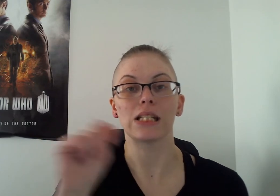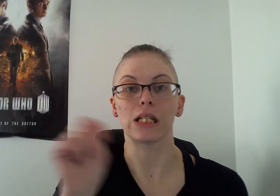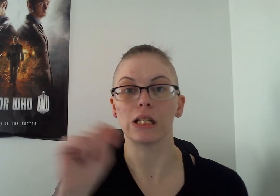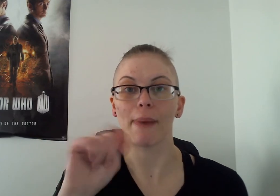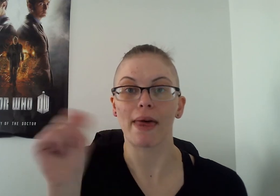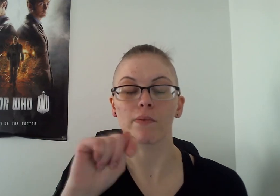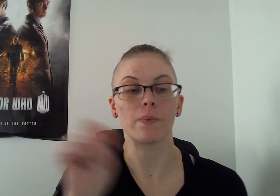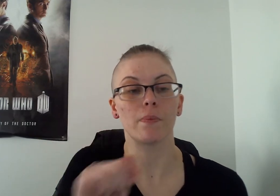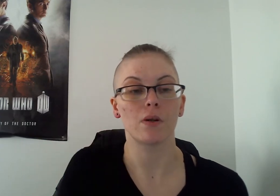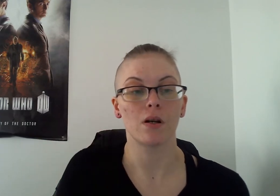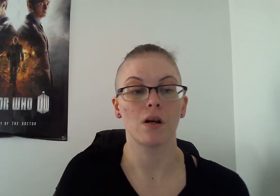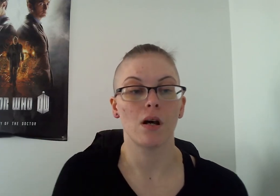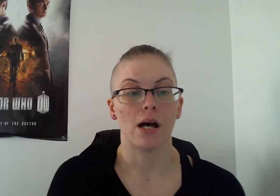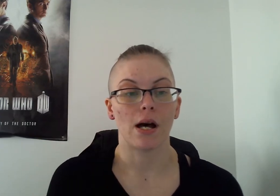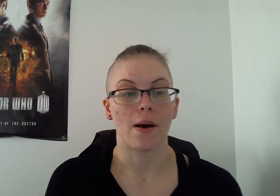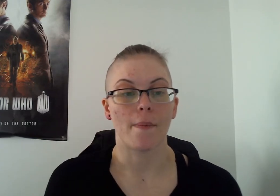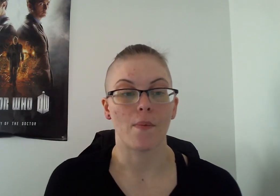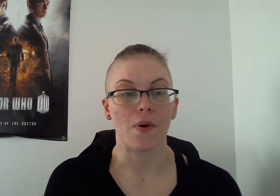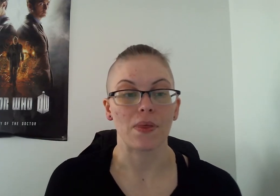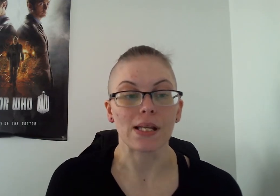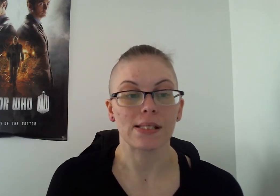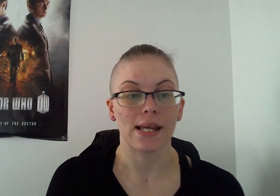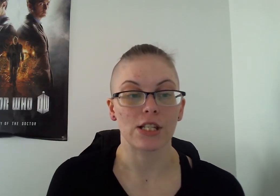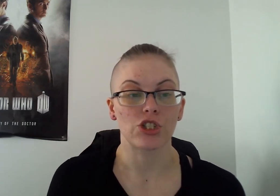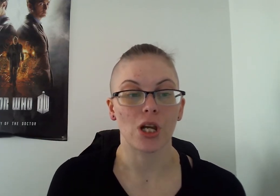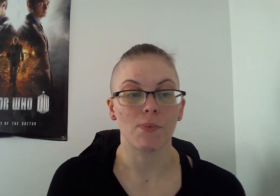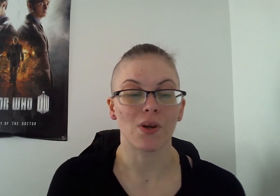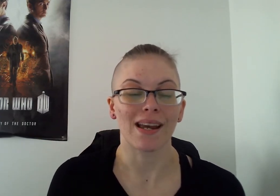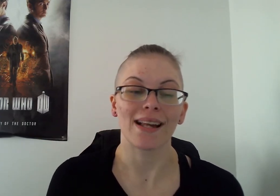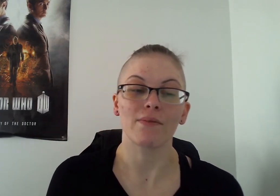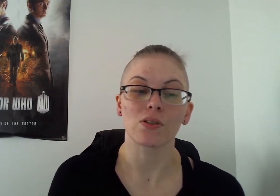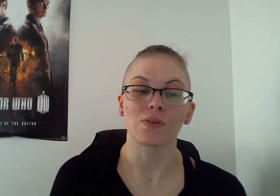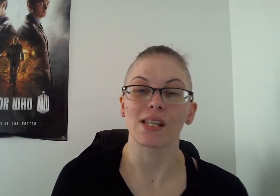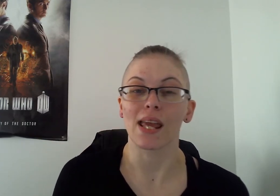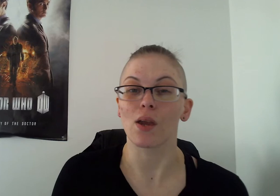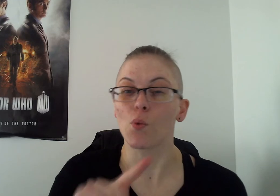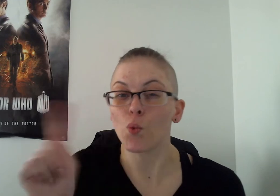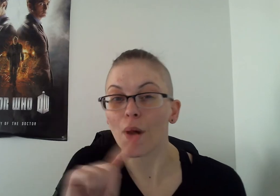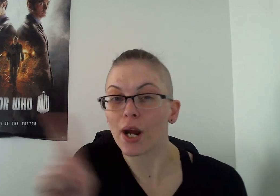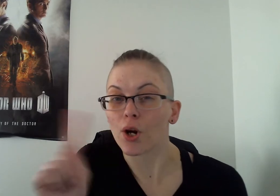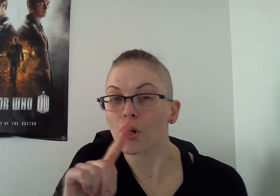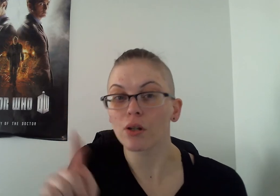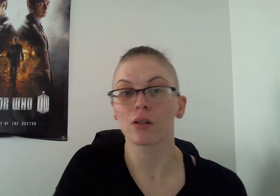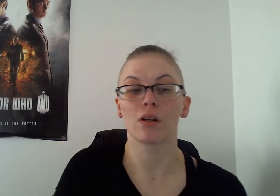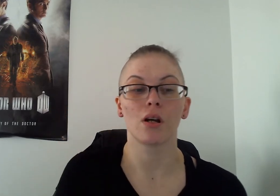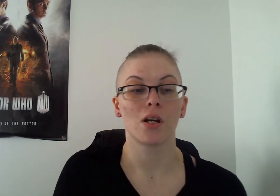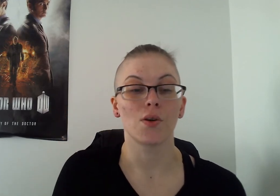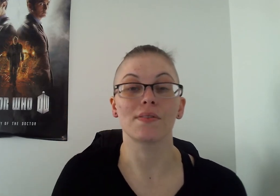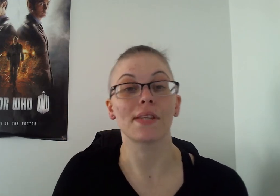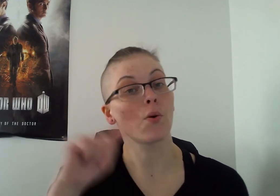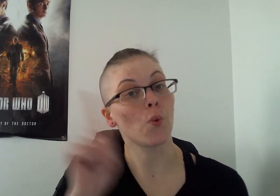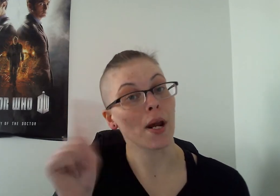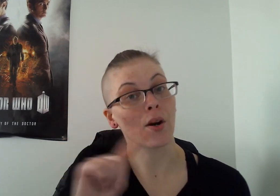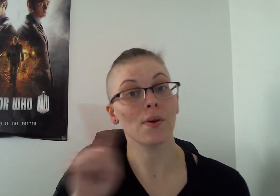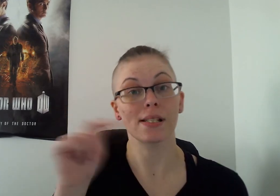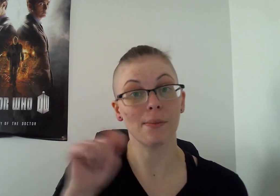T, bathroom. With this hand shape, you can kind of also say where. You say, where is the